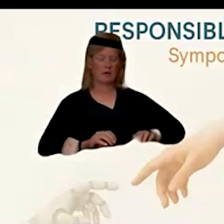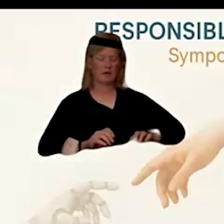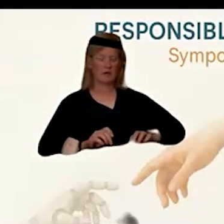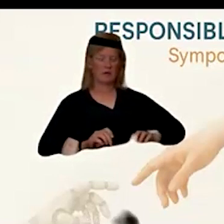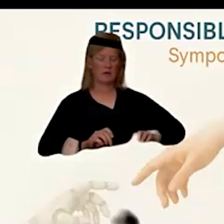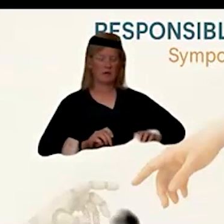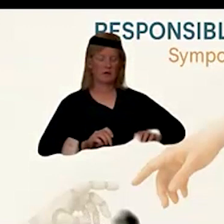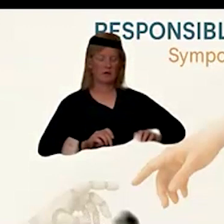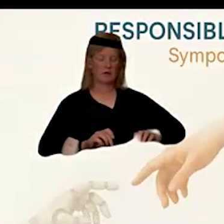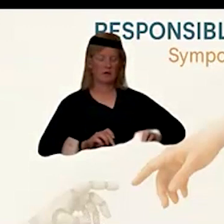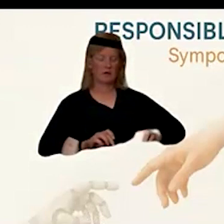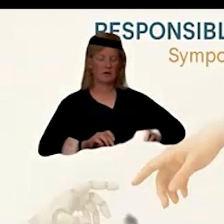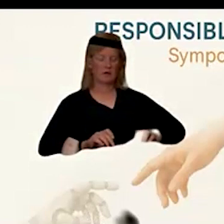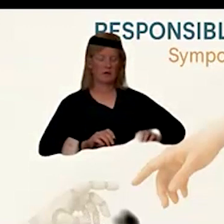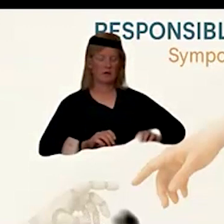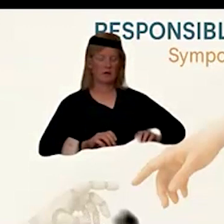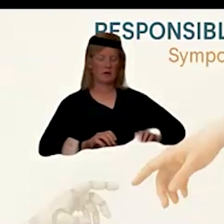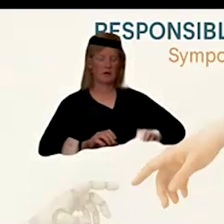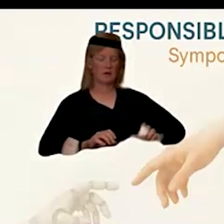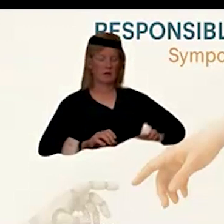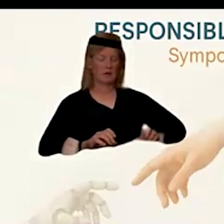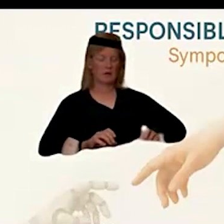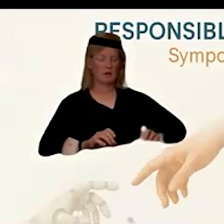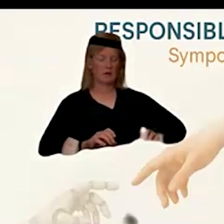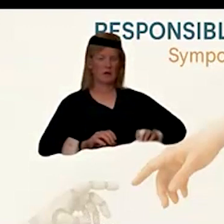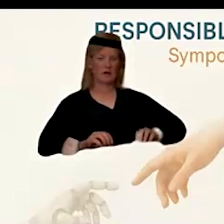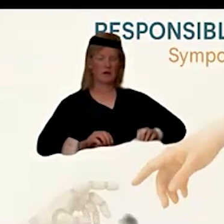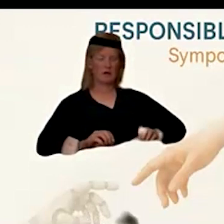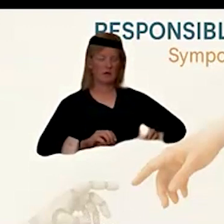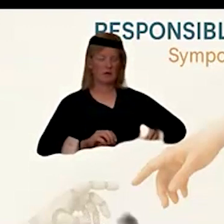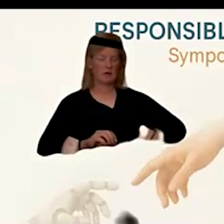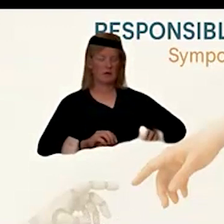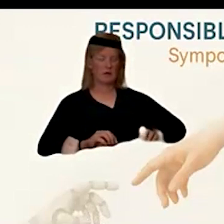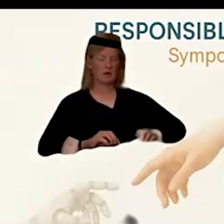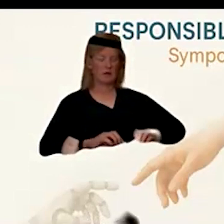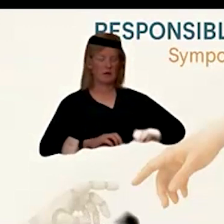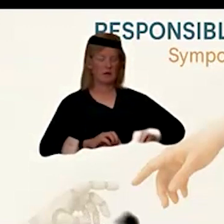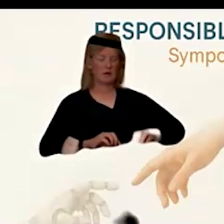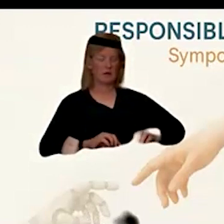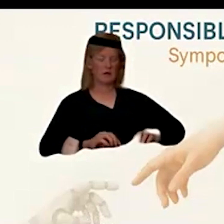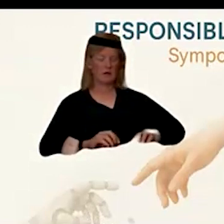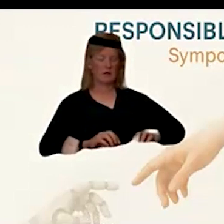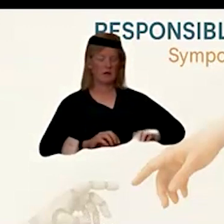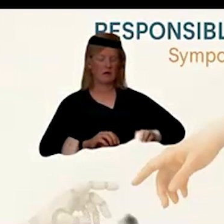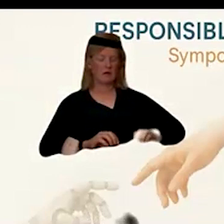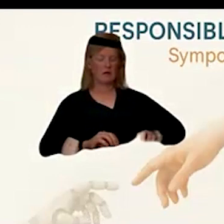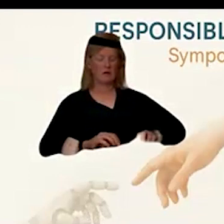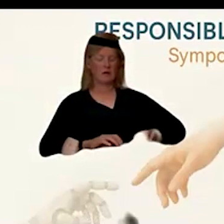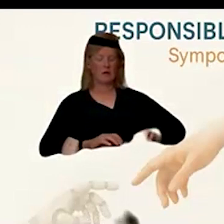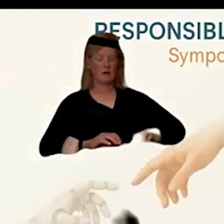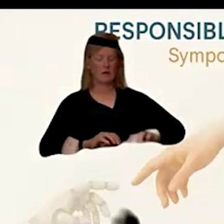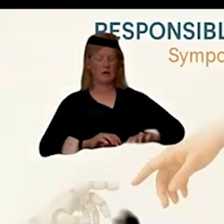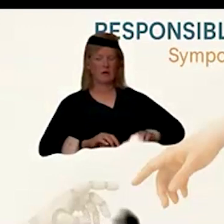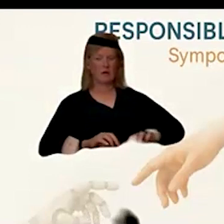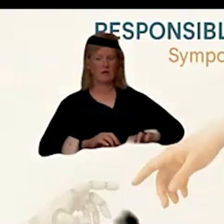the limited time, that I think it's a much more complex model than open data. And Angie, you did a good job by saying if you follow all